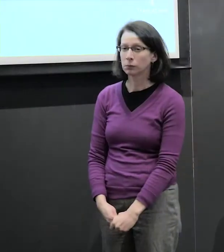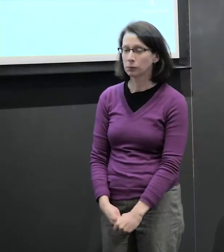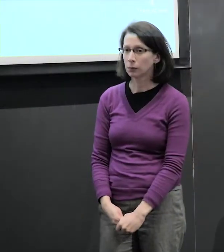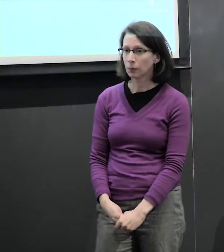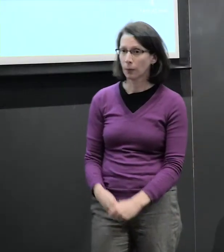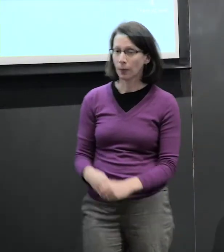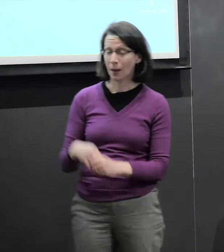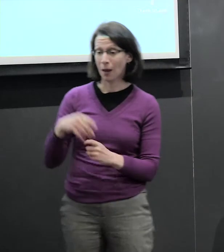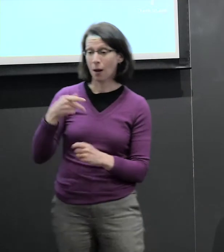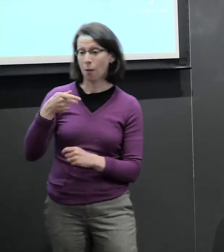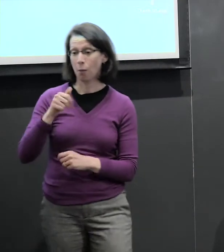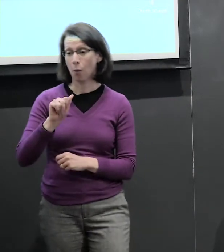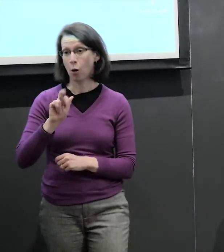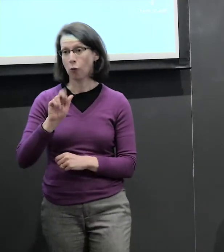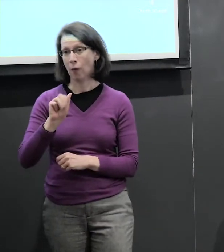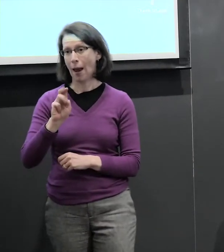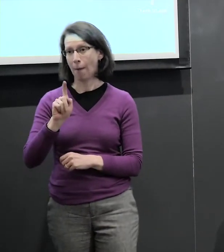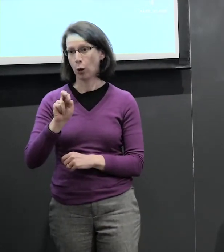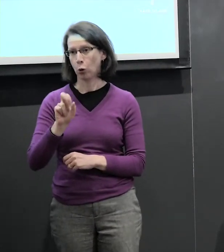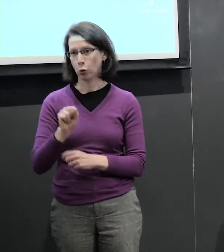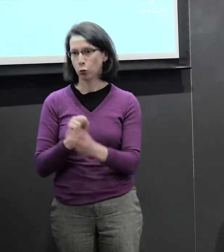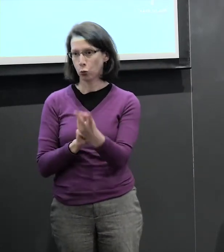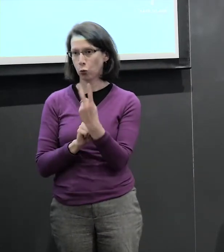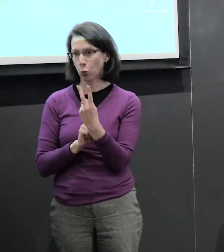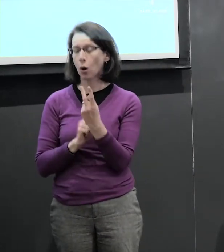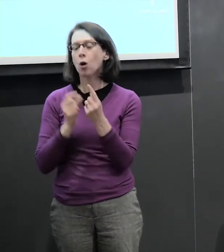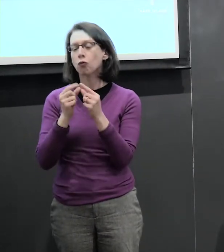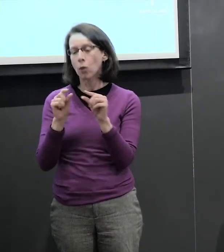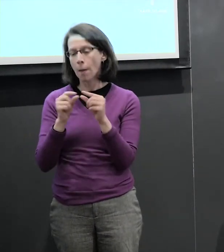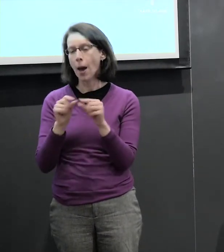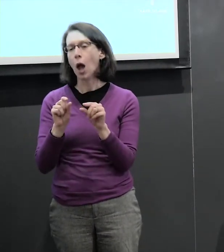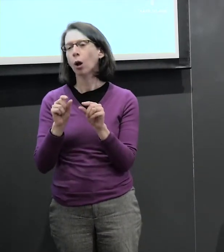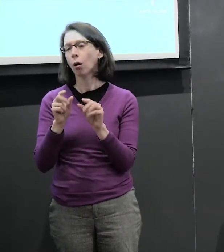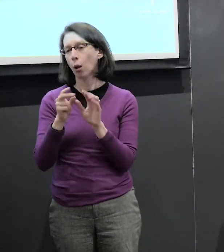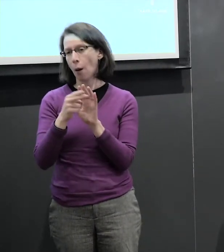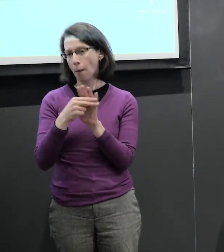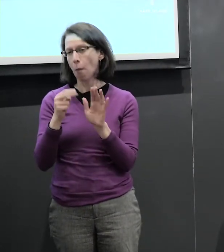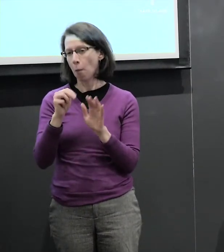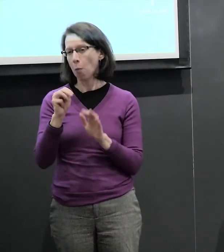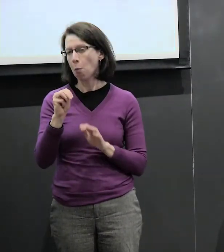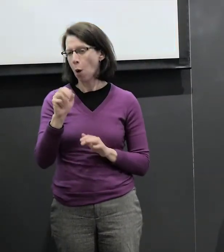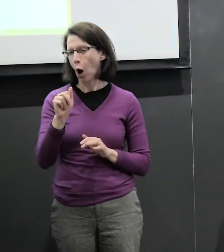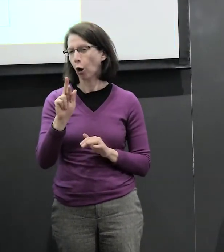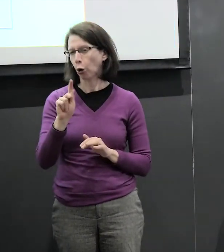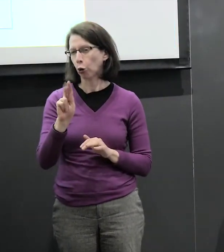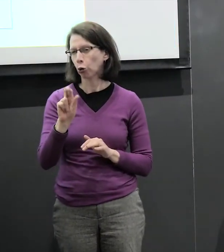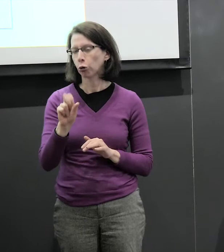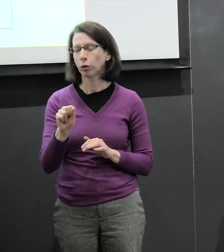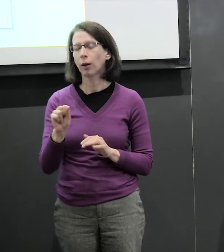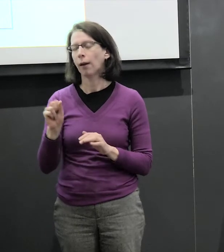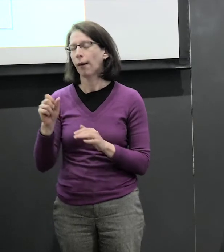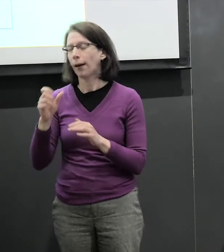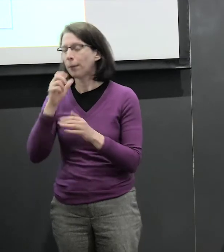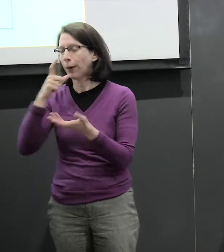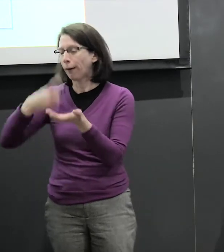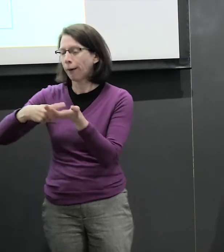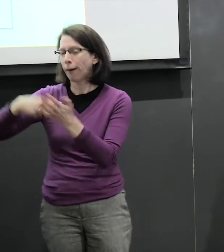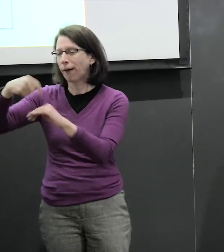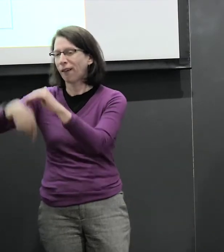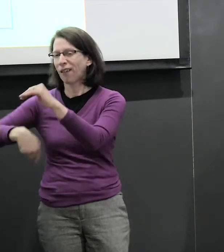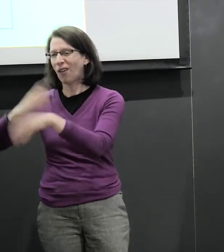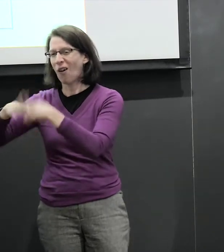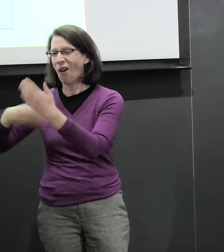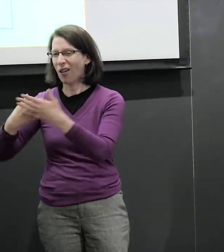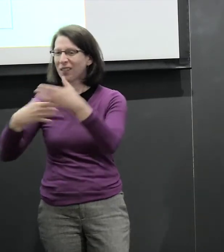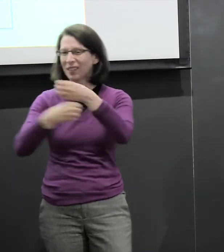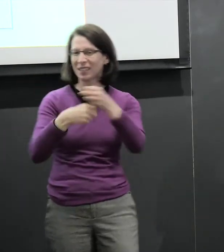parameters. There's also grammatical markers that play a role here, and you know, for simplicity, I'm not discussing them. There are two